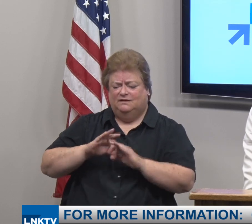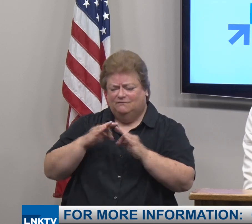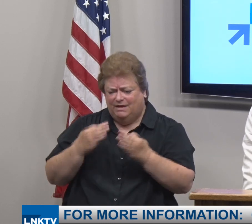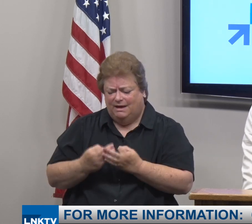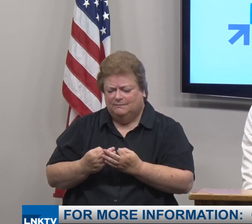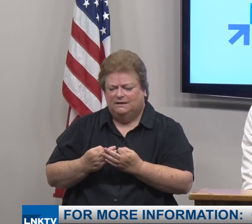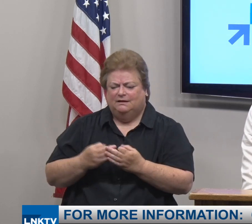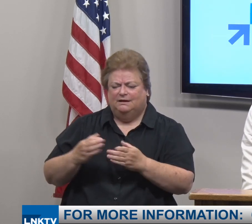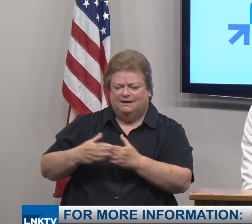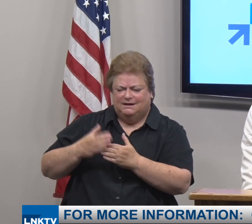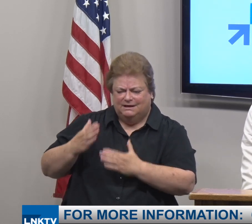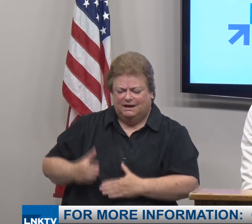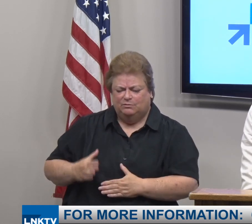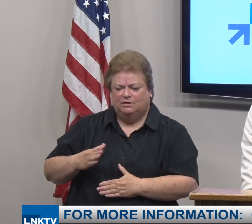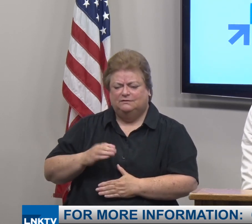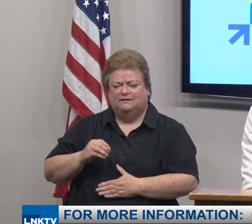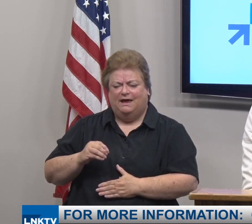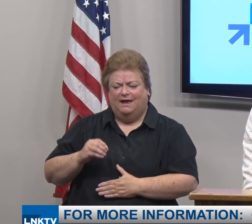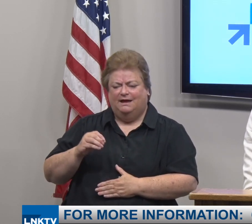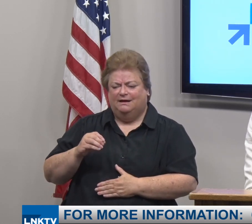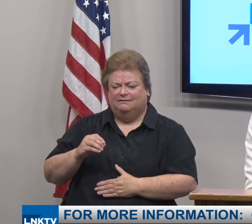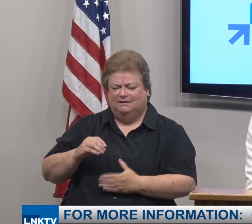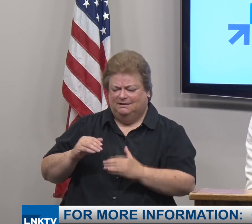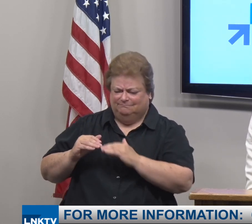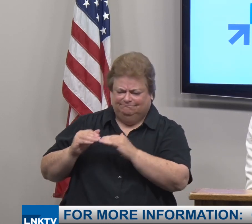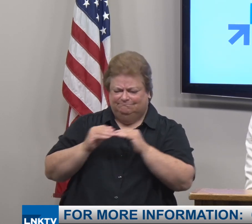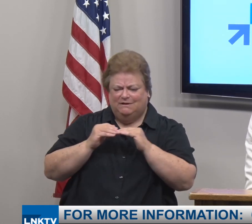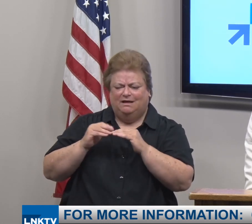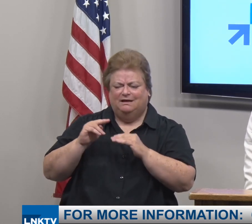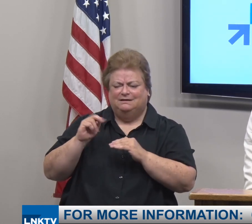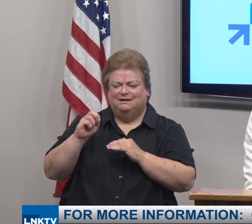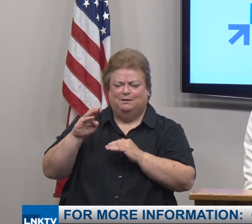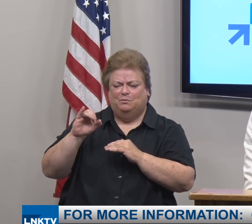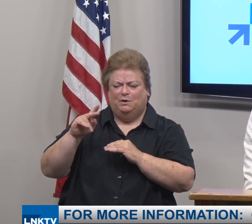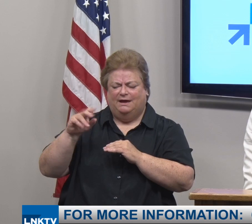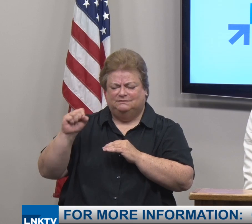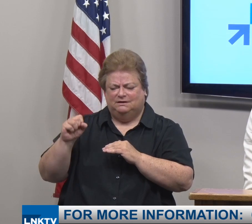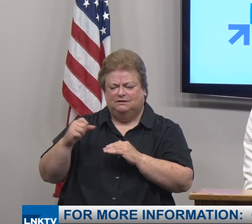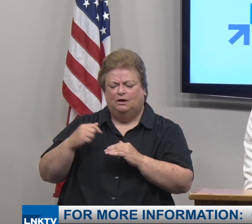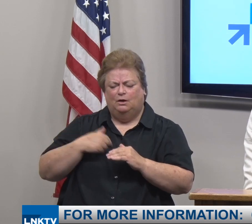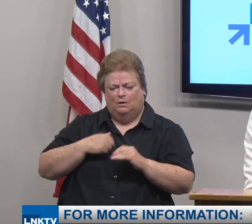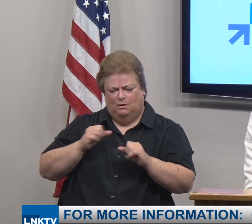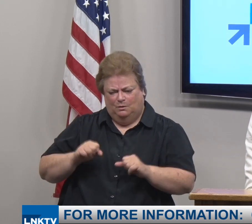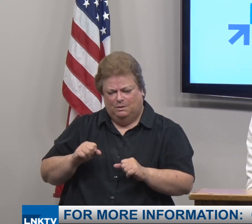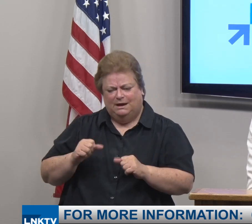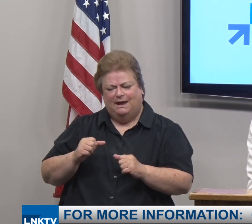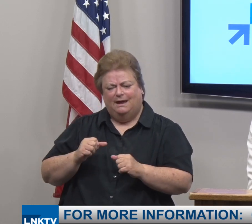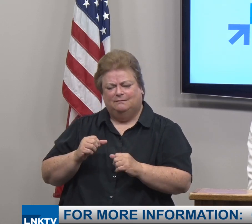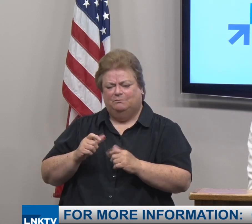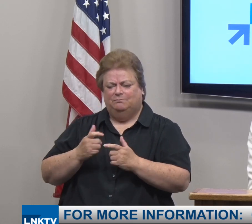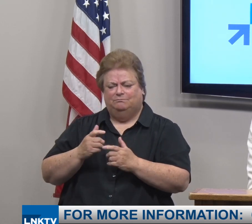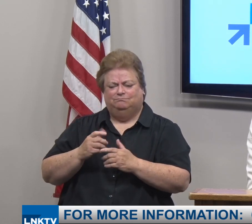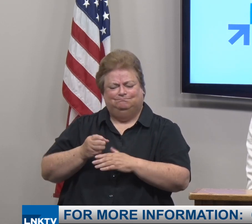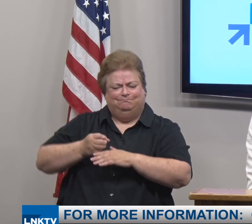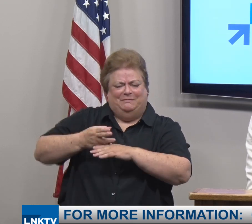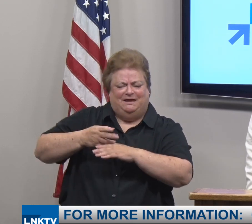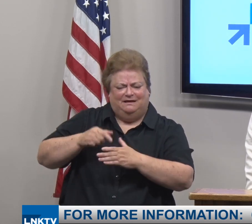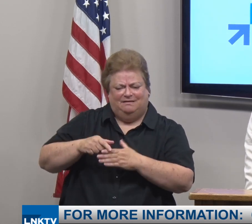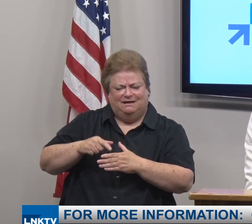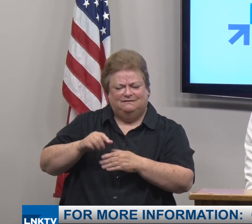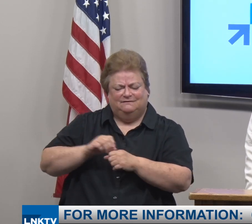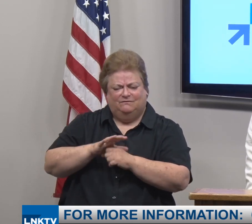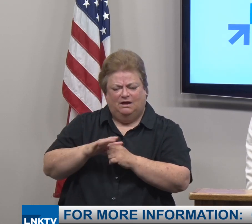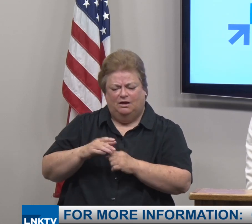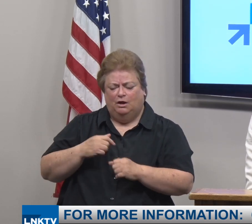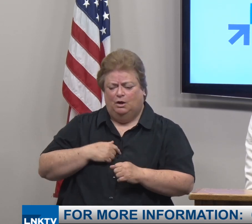our neighbors, and our fellow Nebraskans are helping us be greater than this virus. By wearing masks, washing our